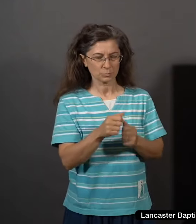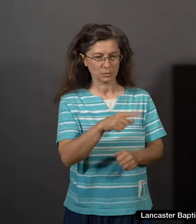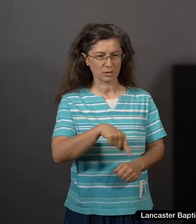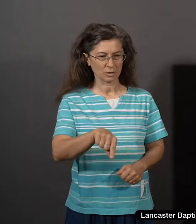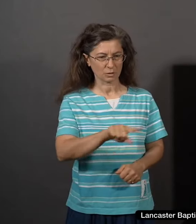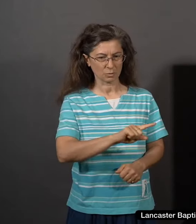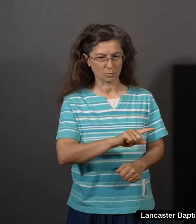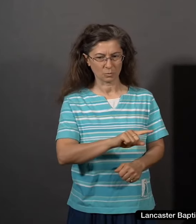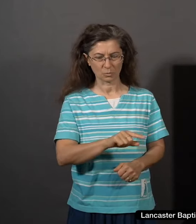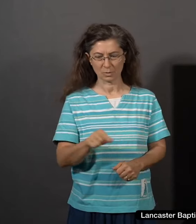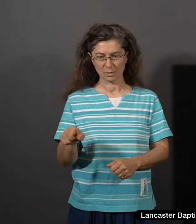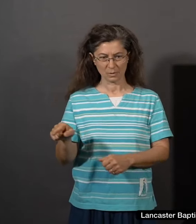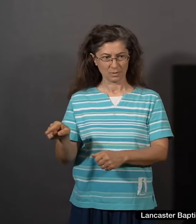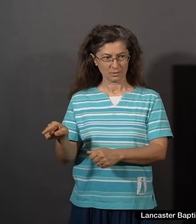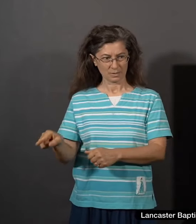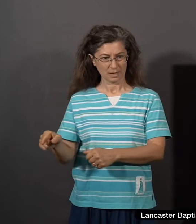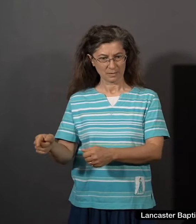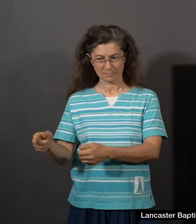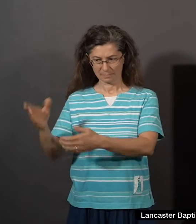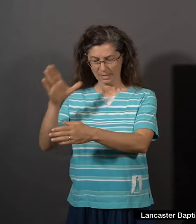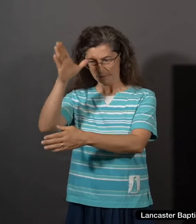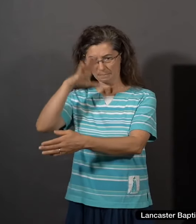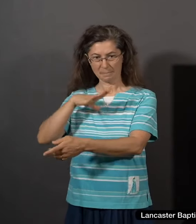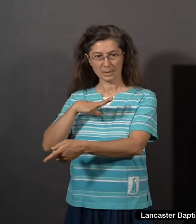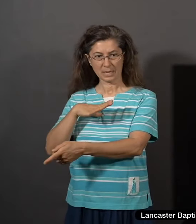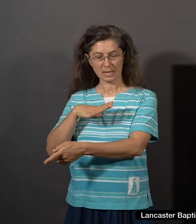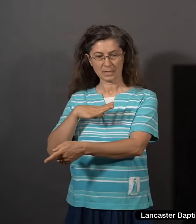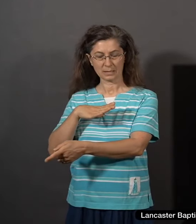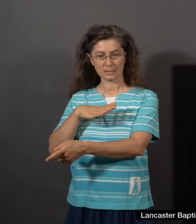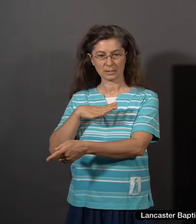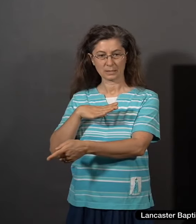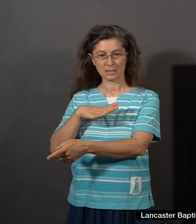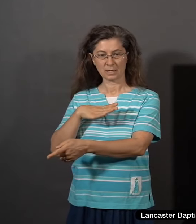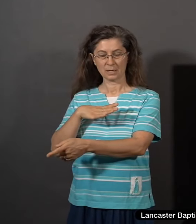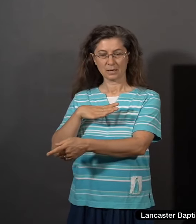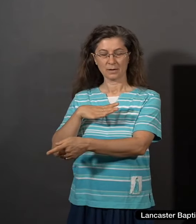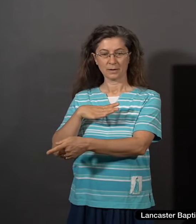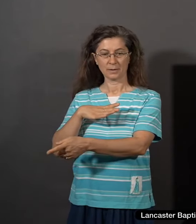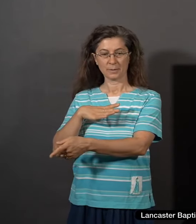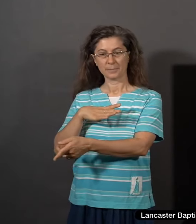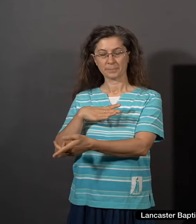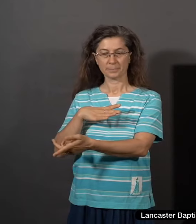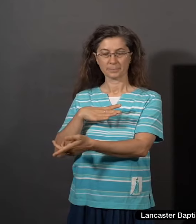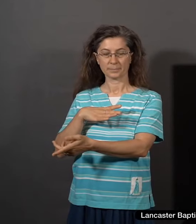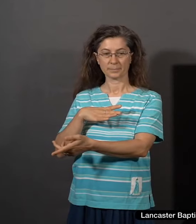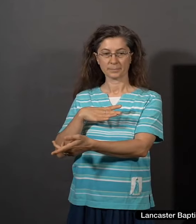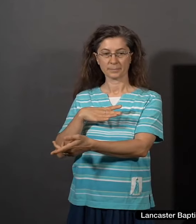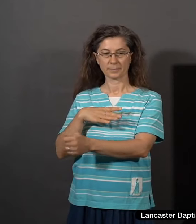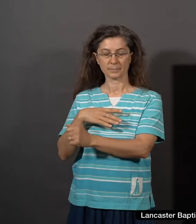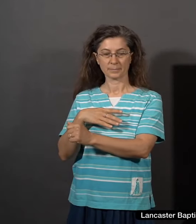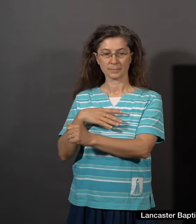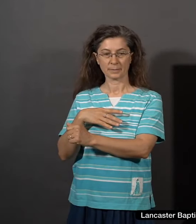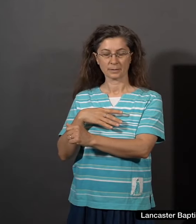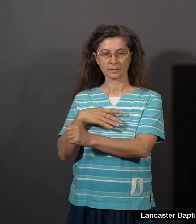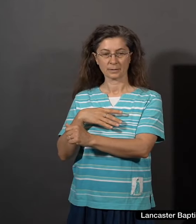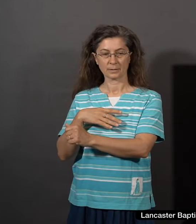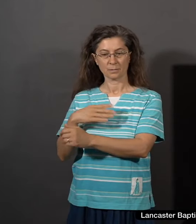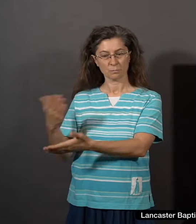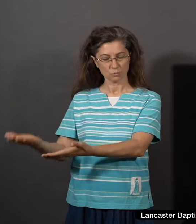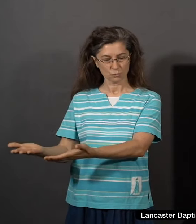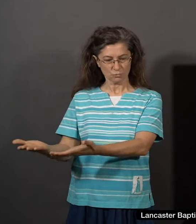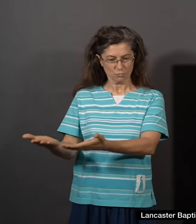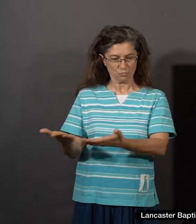me of course he's speaking about a man that had been vexed uh and had uh really uh the